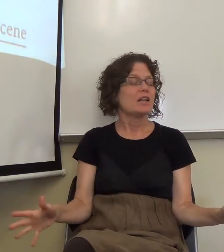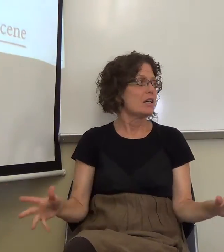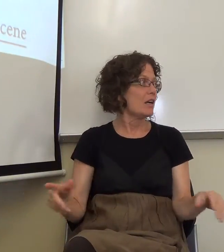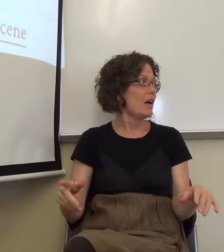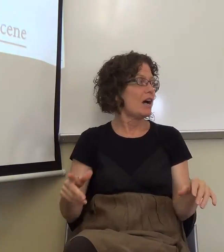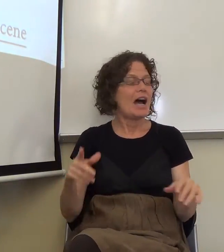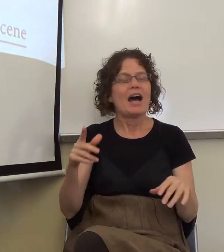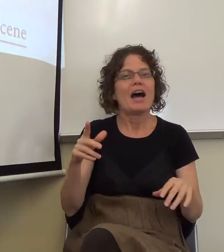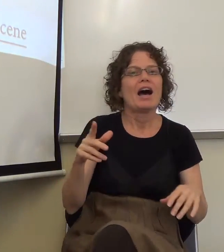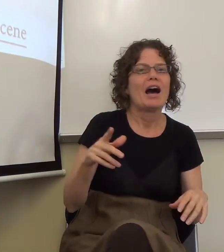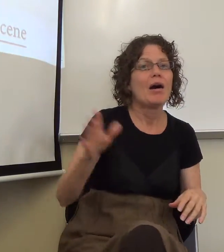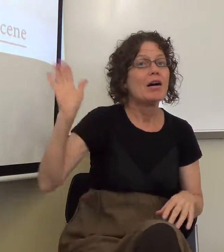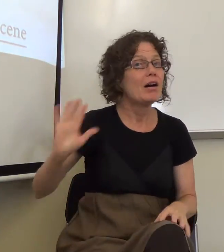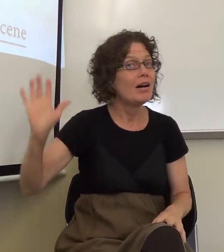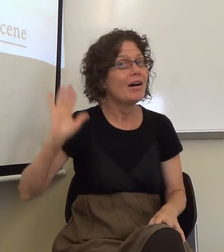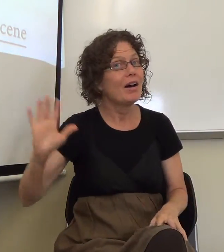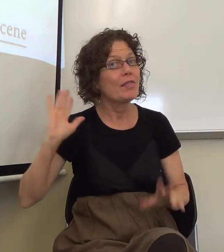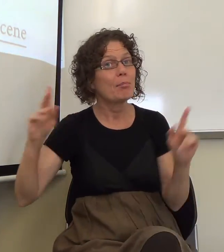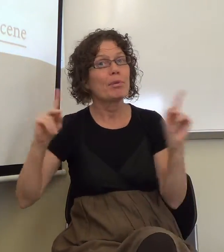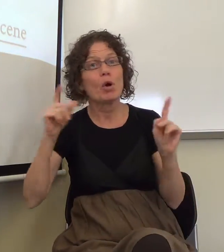been necessarily over here.